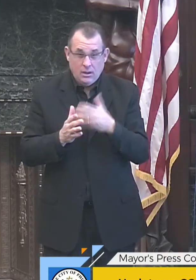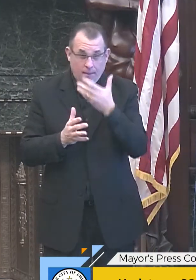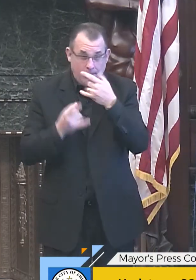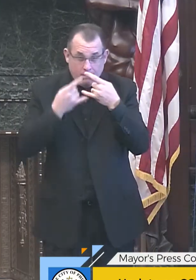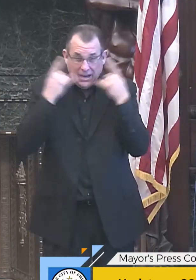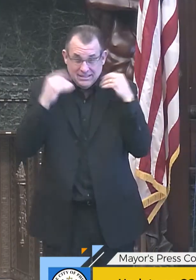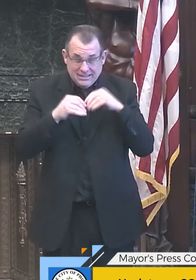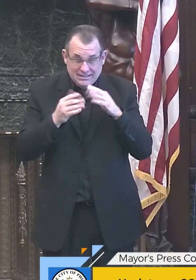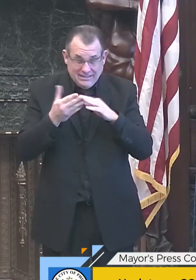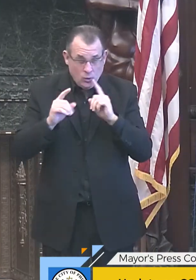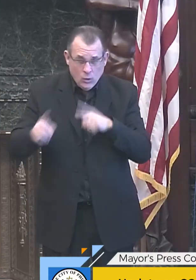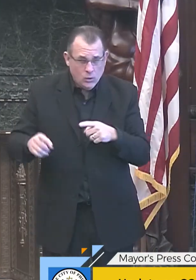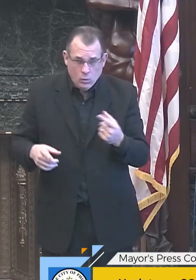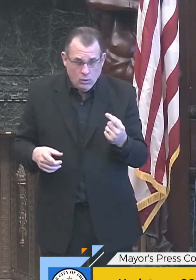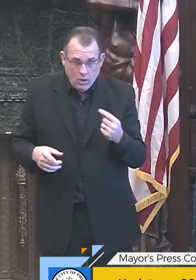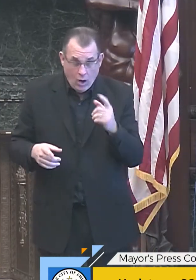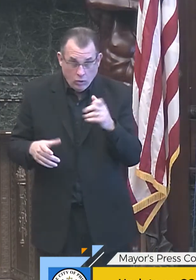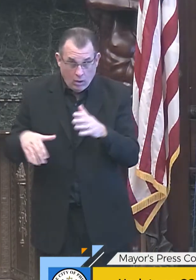then